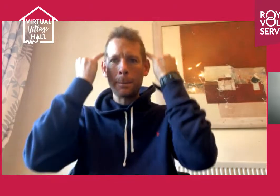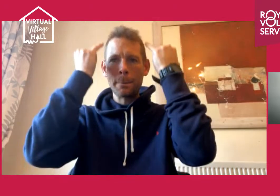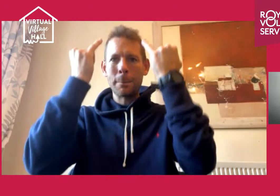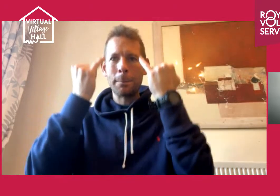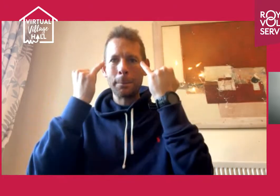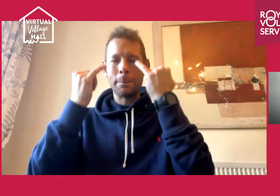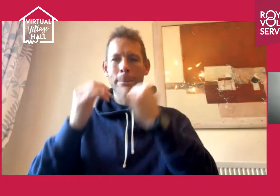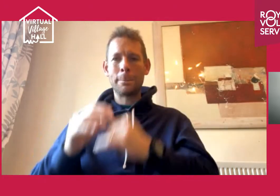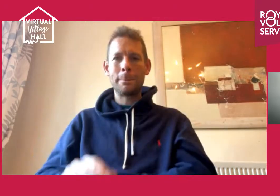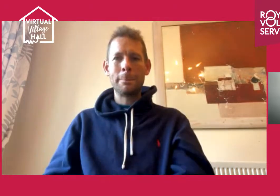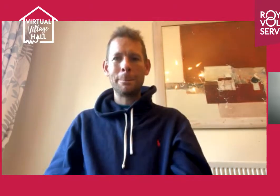sheep,